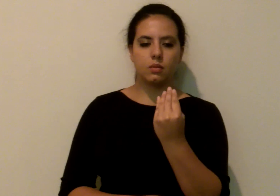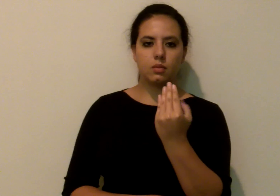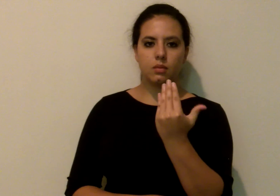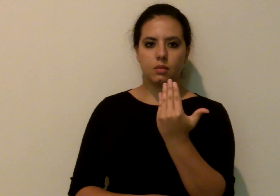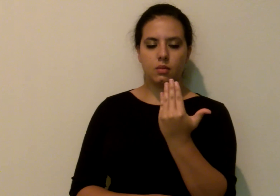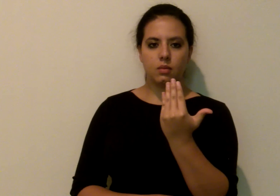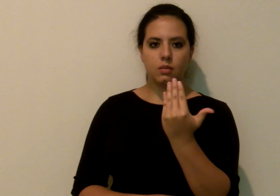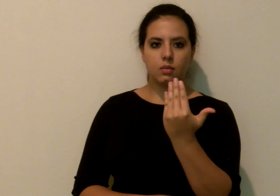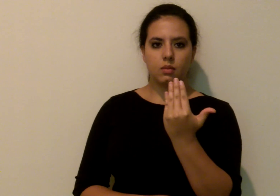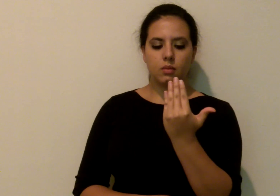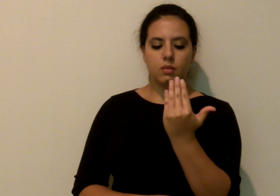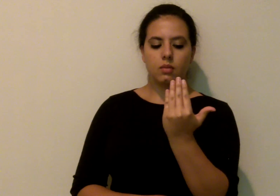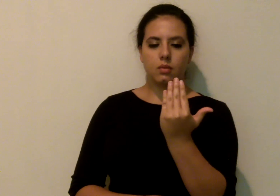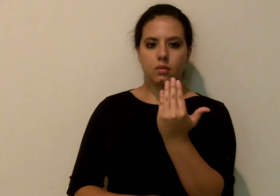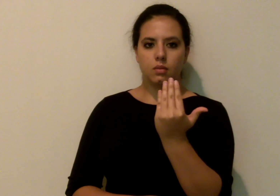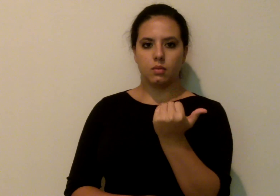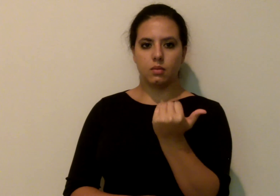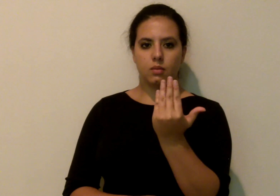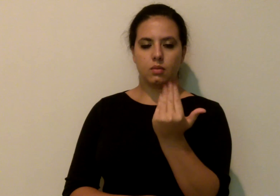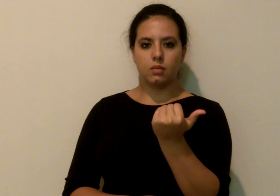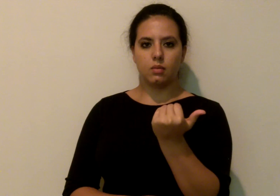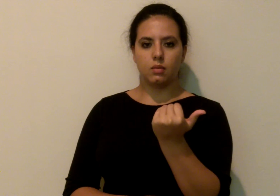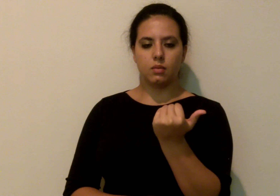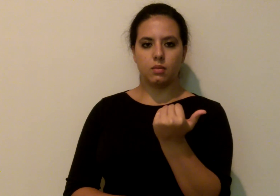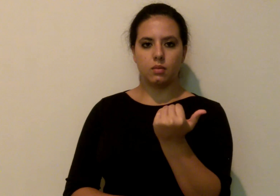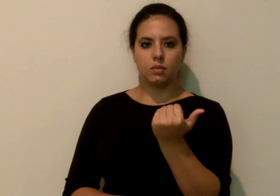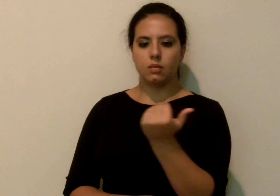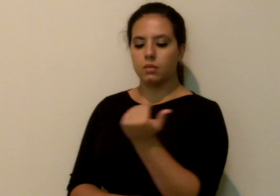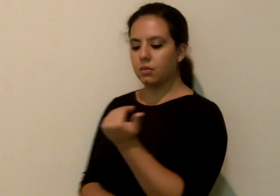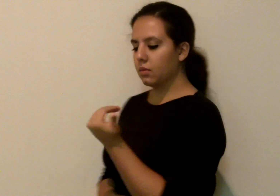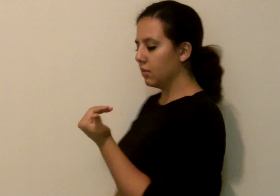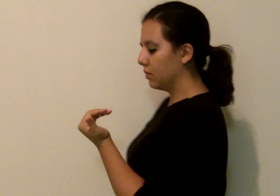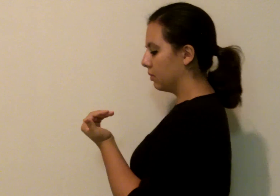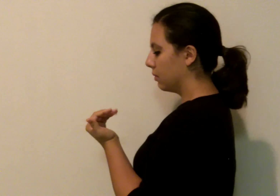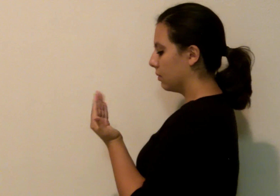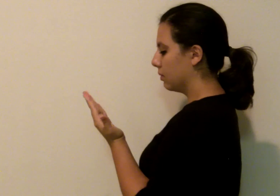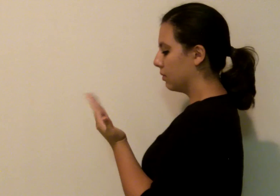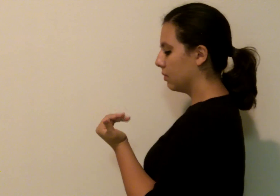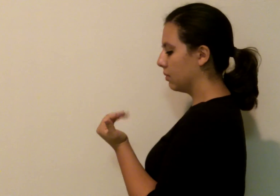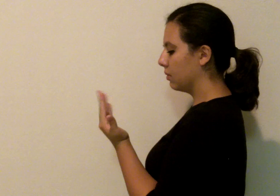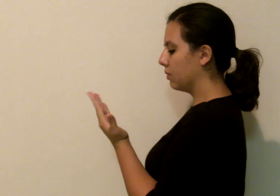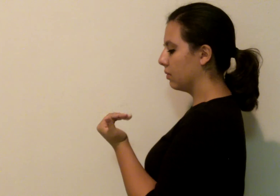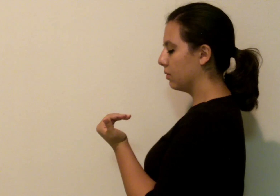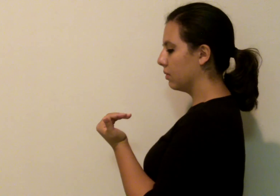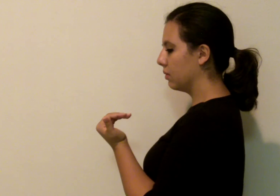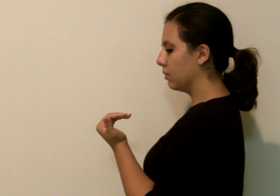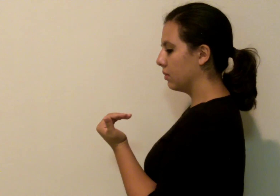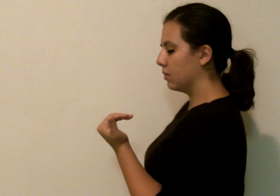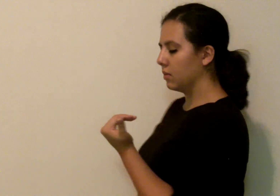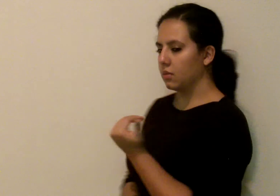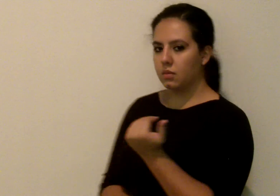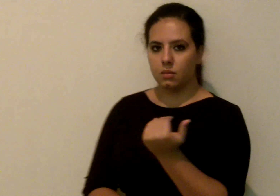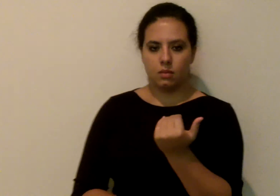15. Thumb is out. 15. Side, 15. Okay, pausing